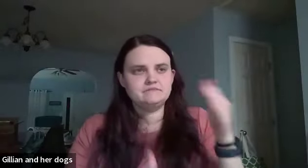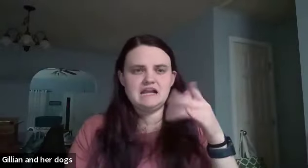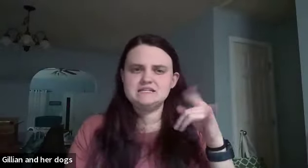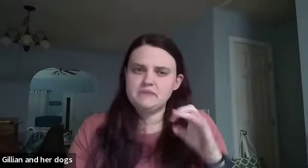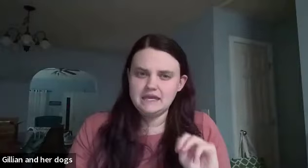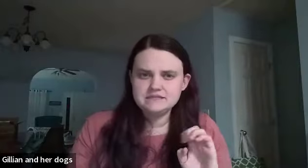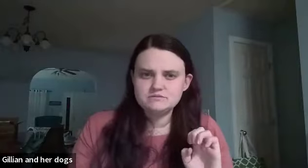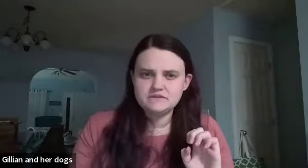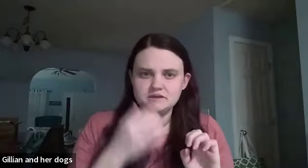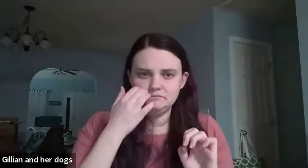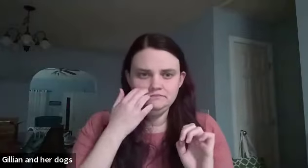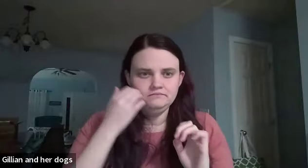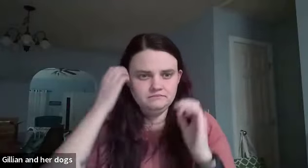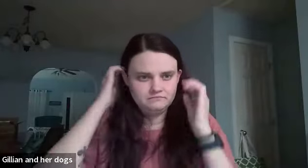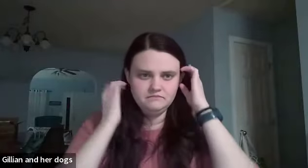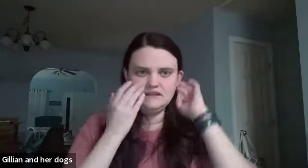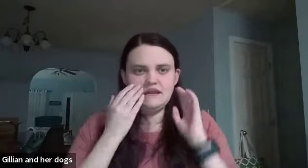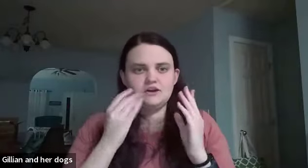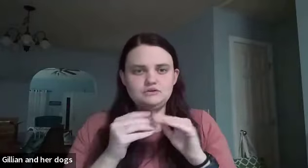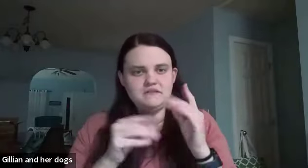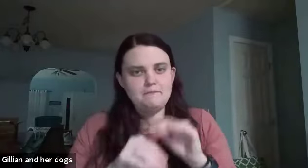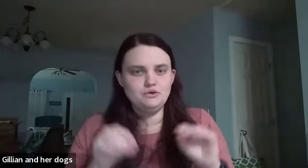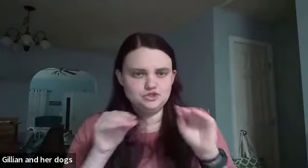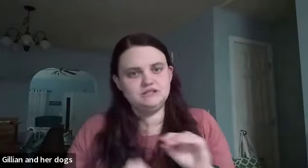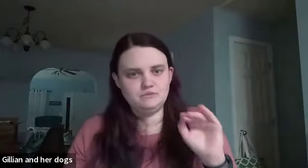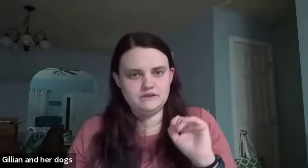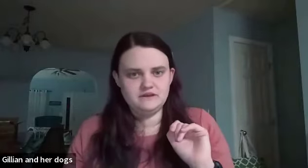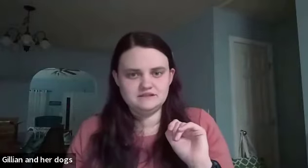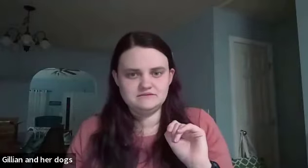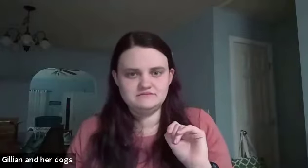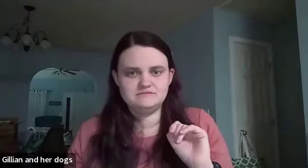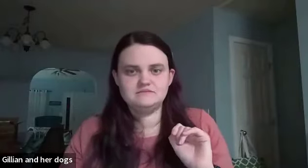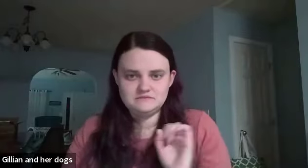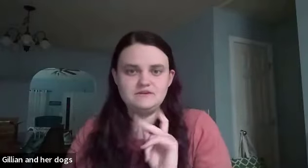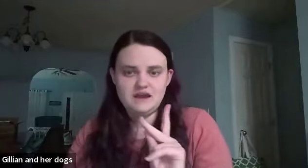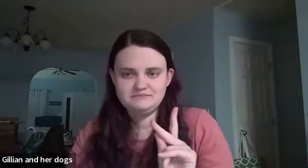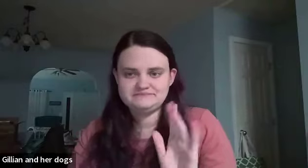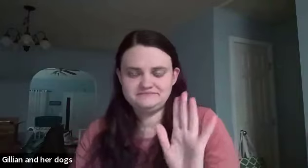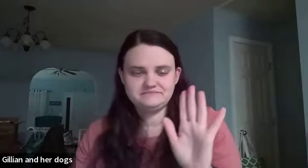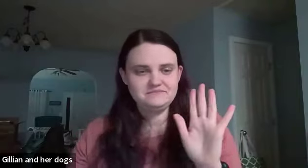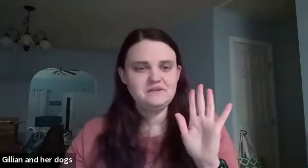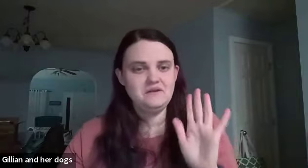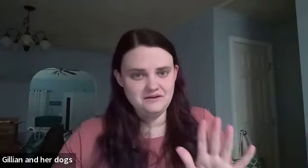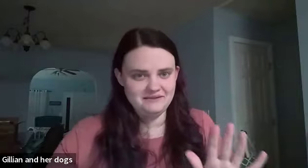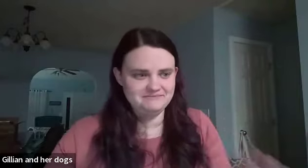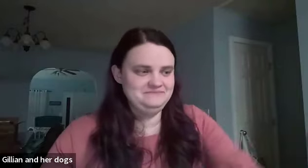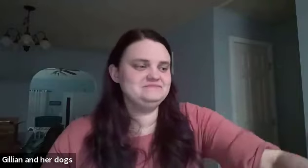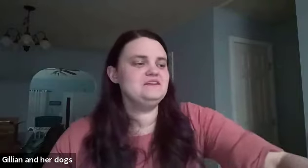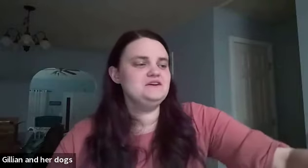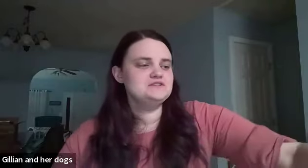I guess, a pace with it and how you get that motion with it. Okay? All right.